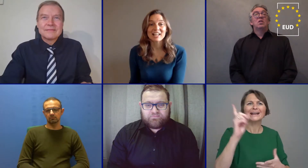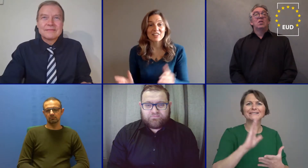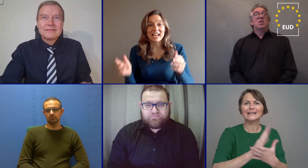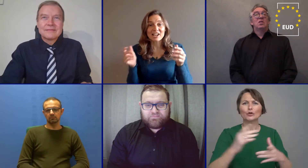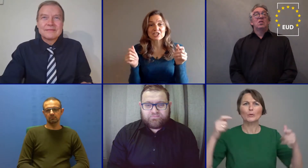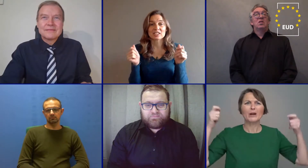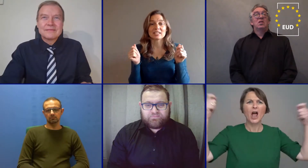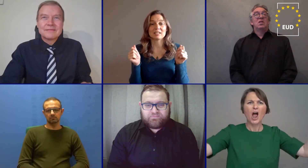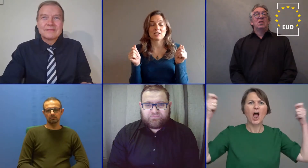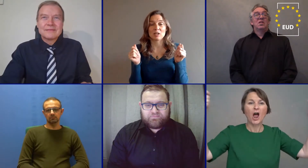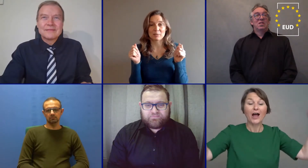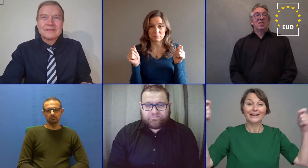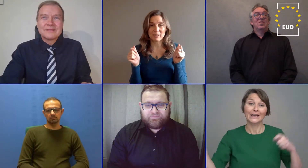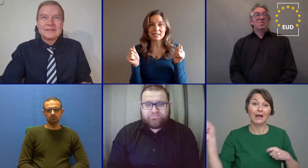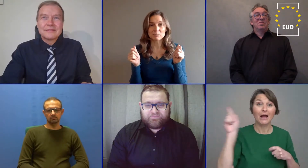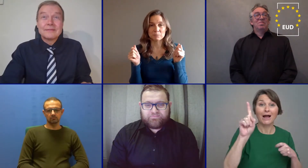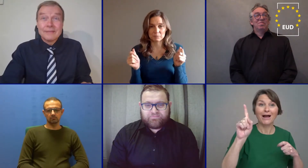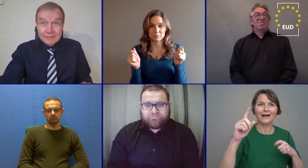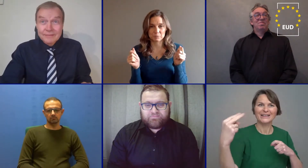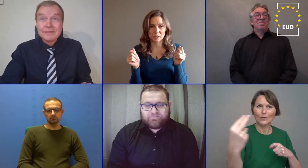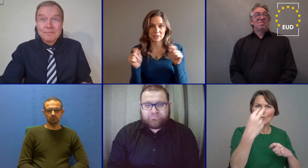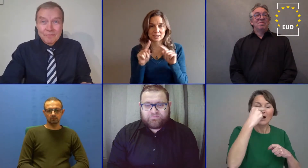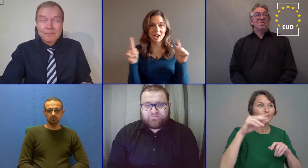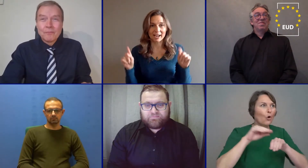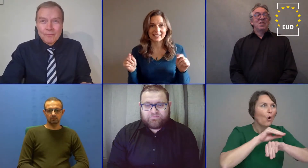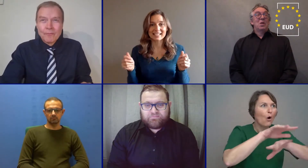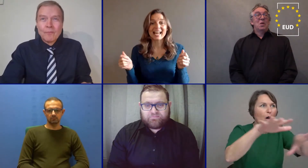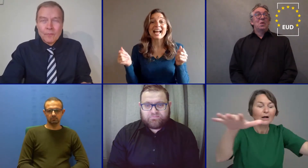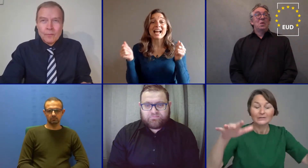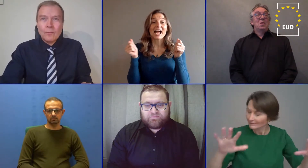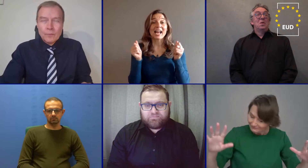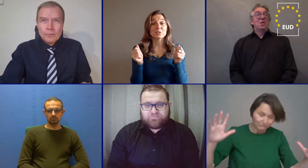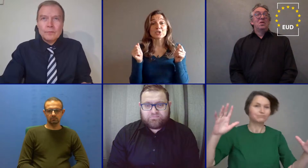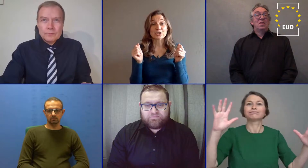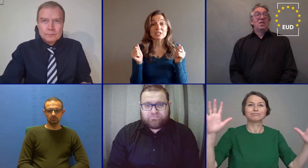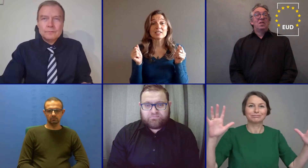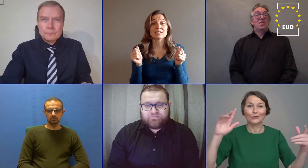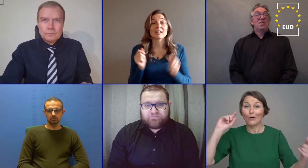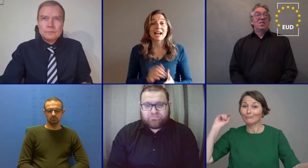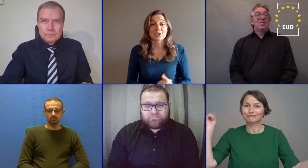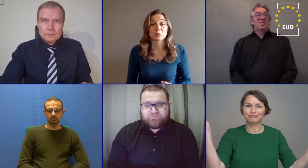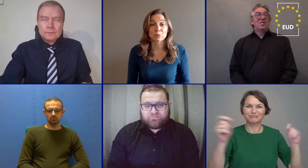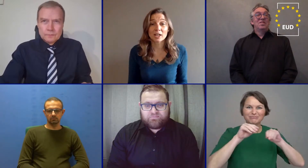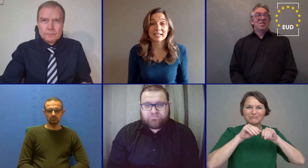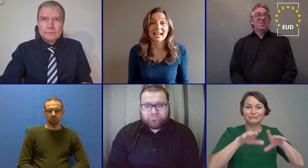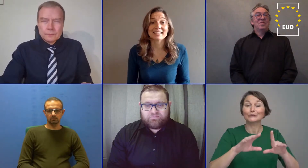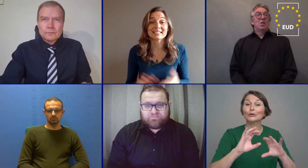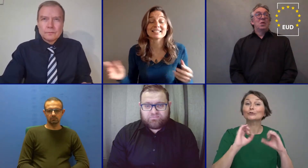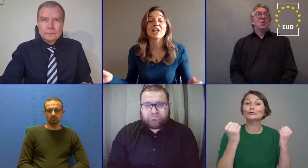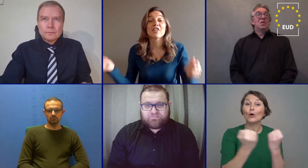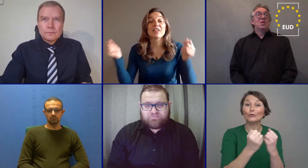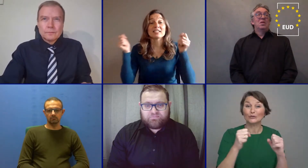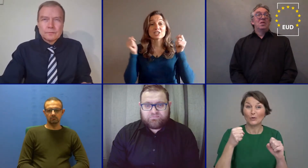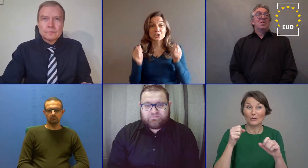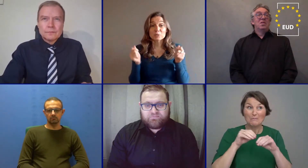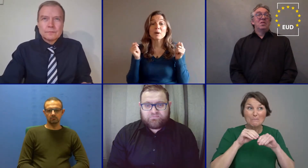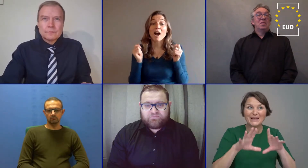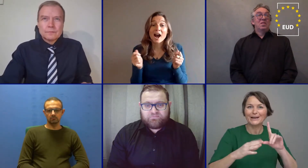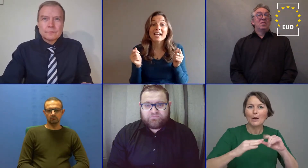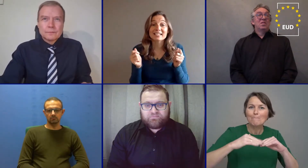they actually made a sign, and during the actual broadcast, they stood behind